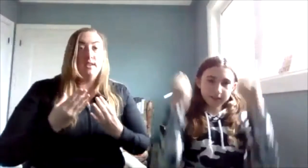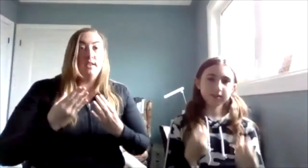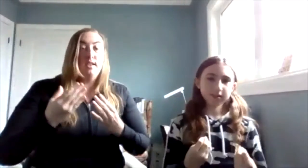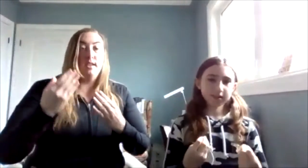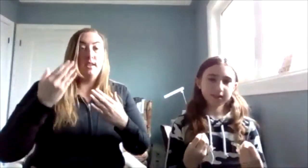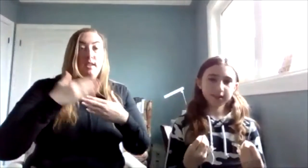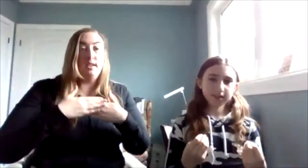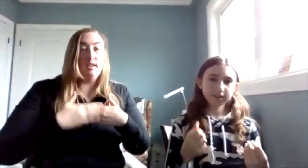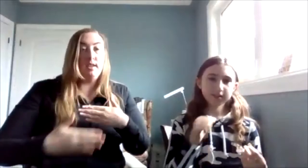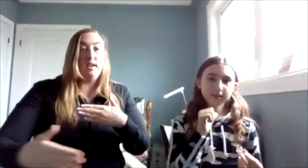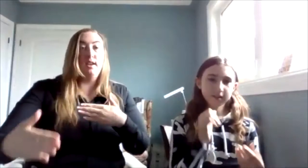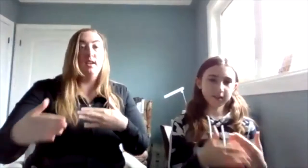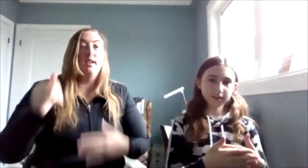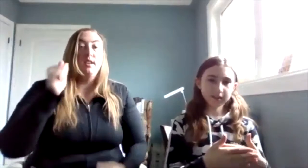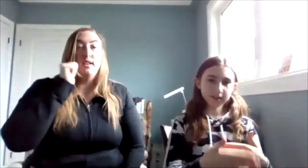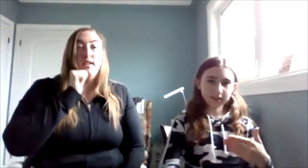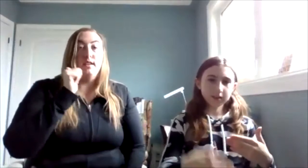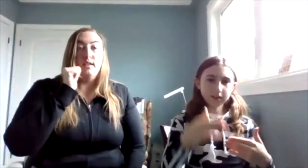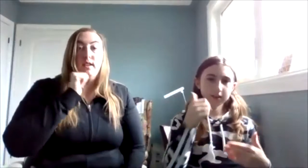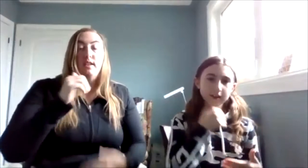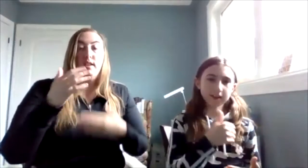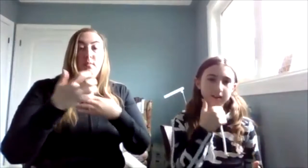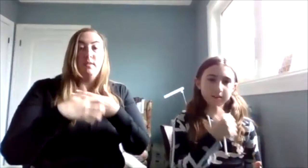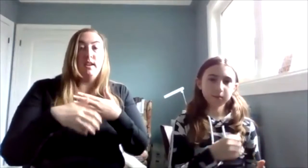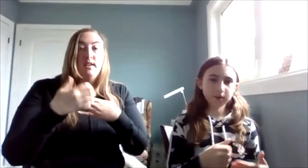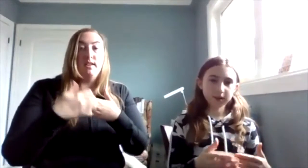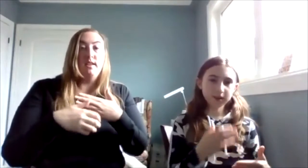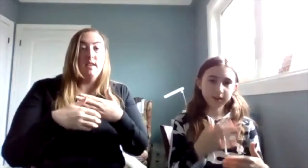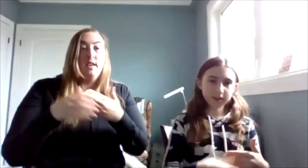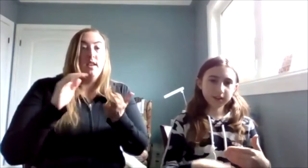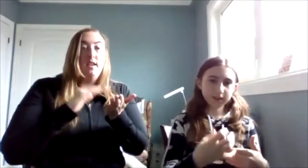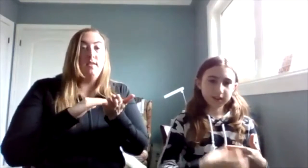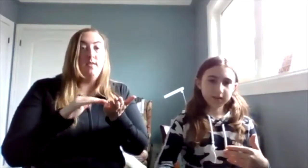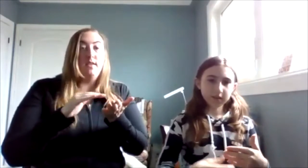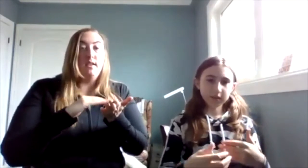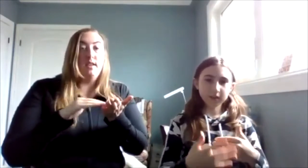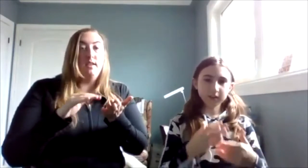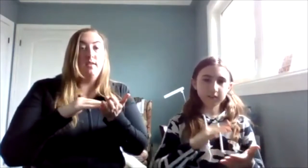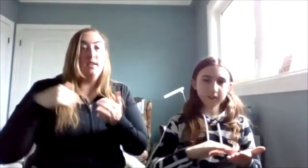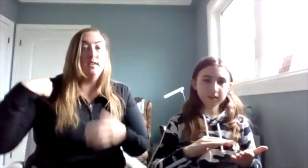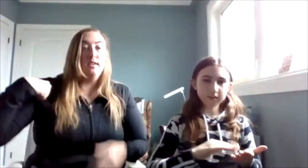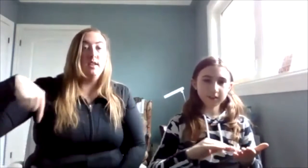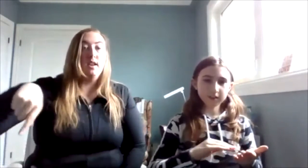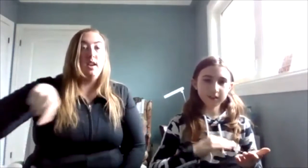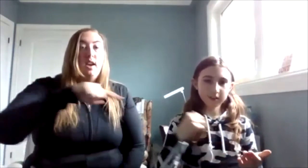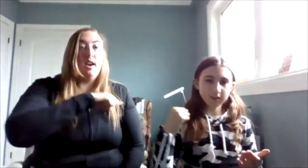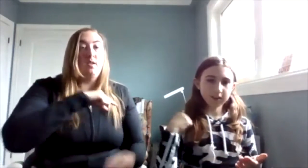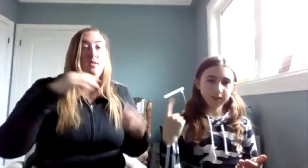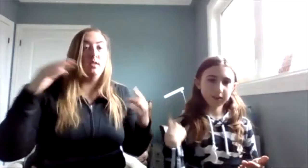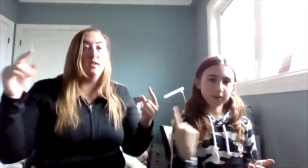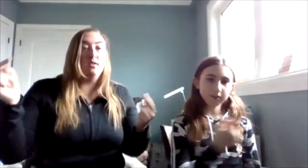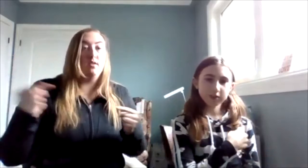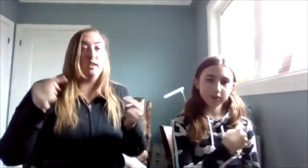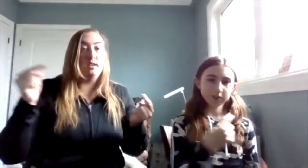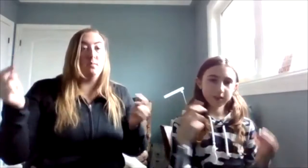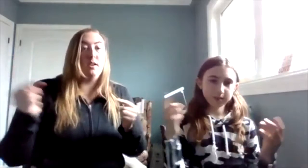us this day our daily bread, and forgive us our